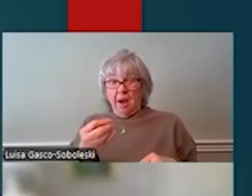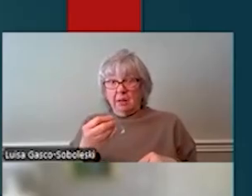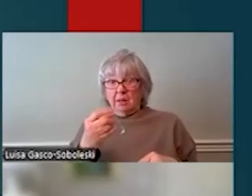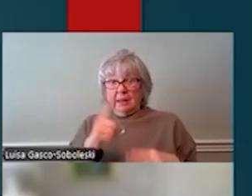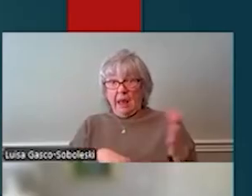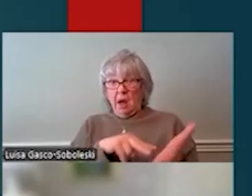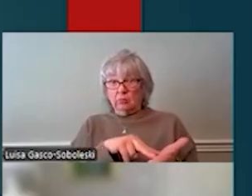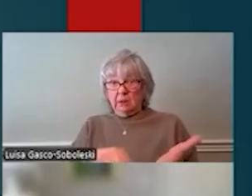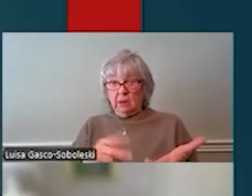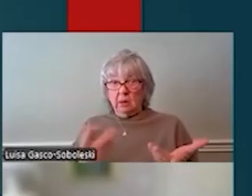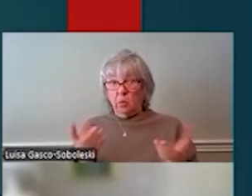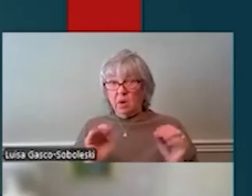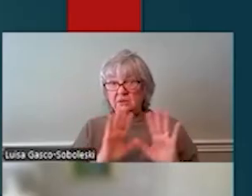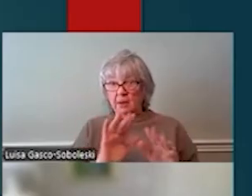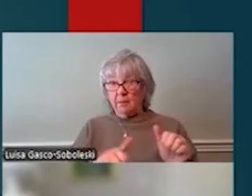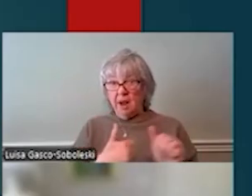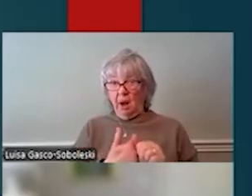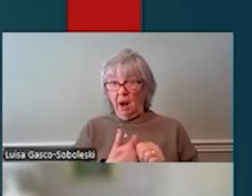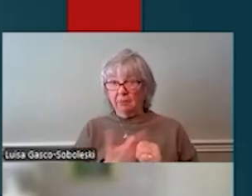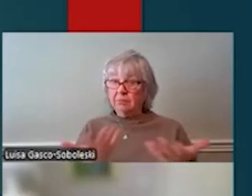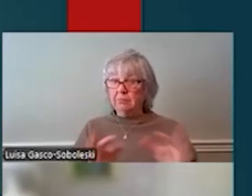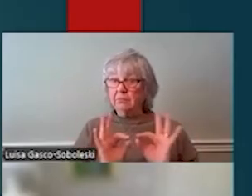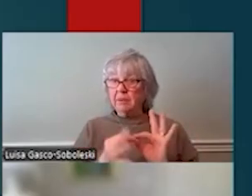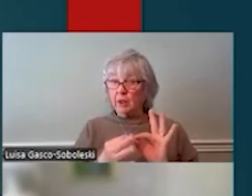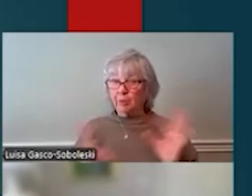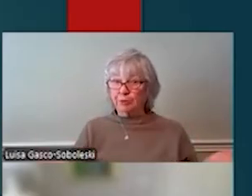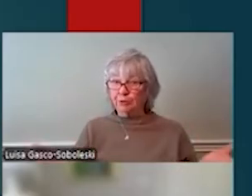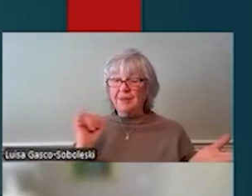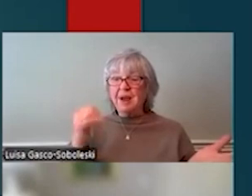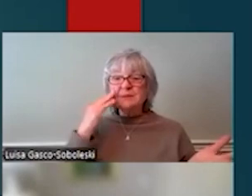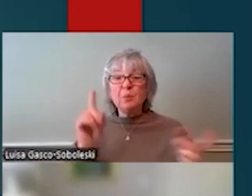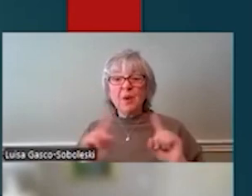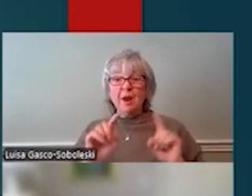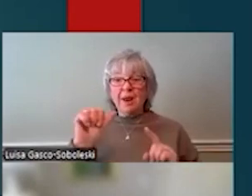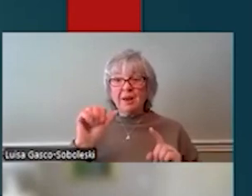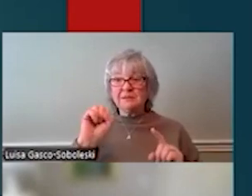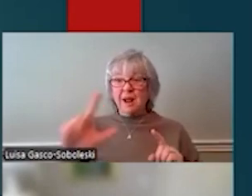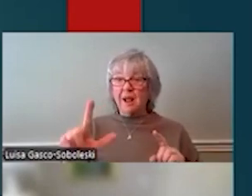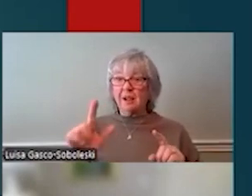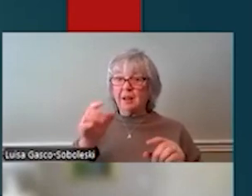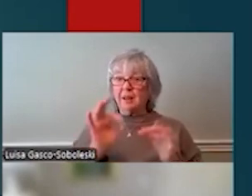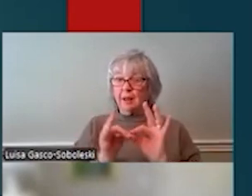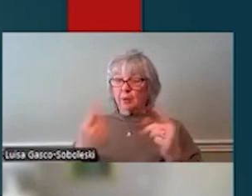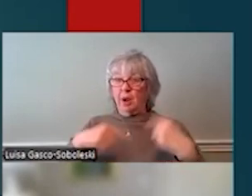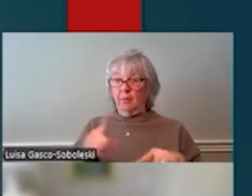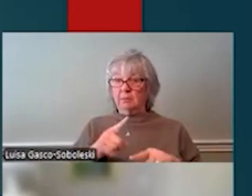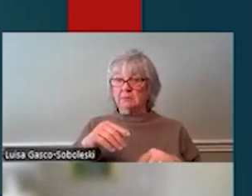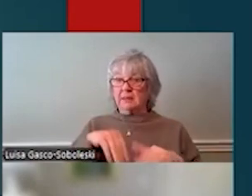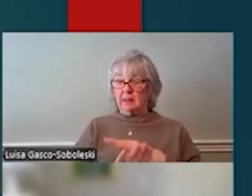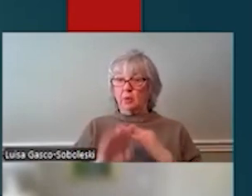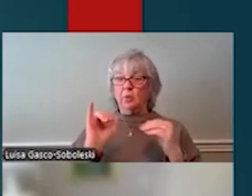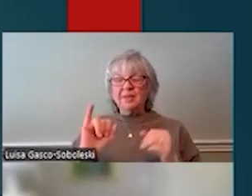can't hear and you are not able to read, then what is your backup? You need to have an interpreter. And that's